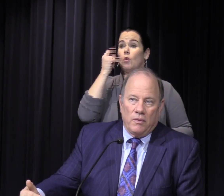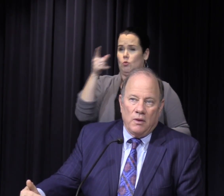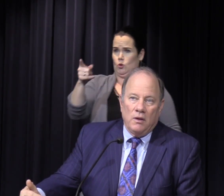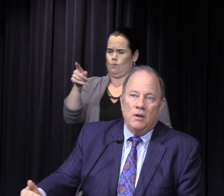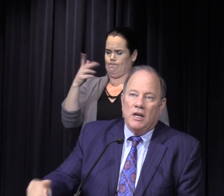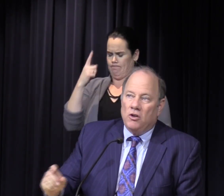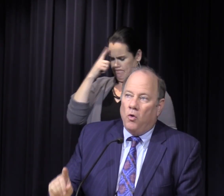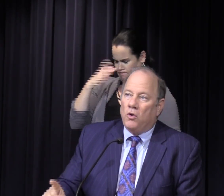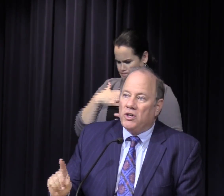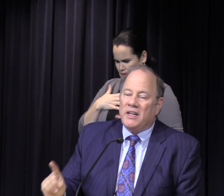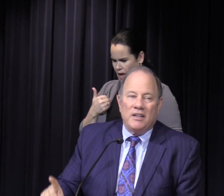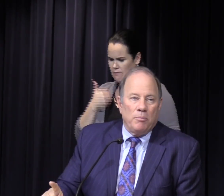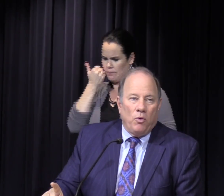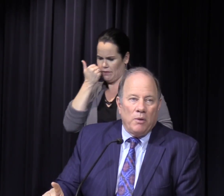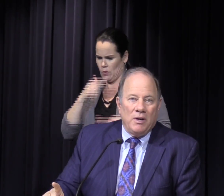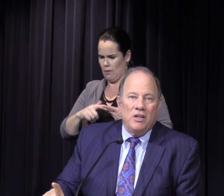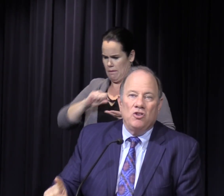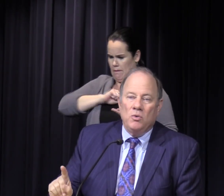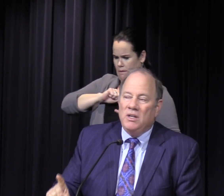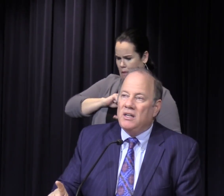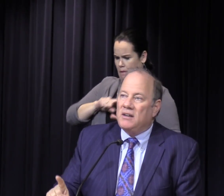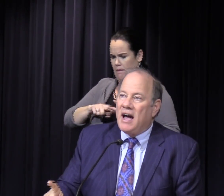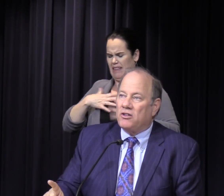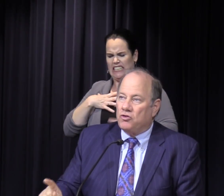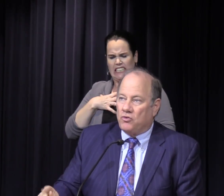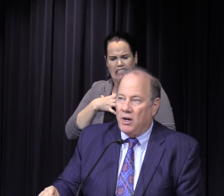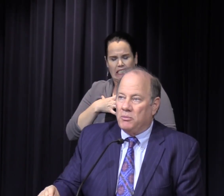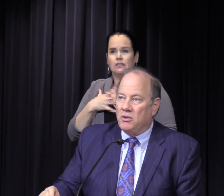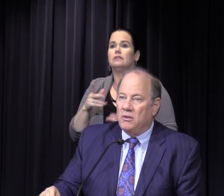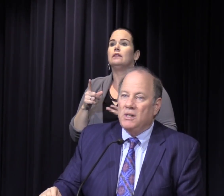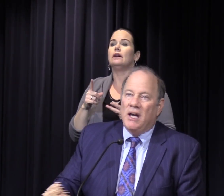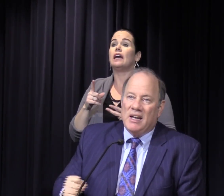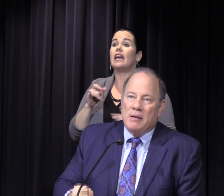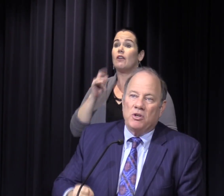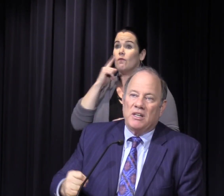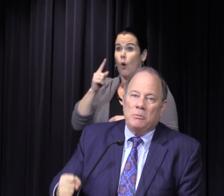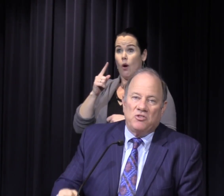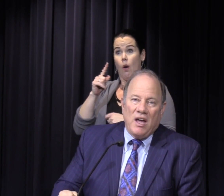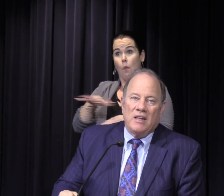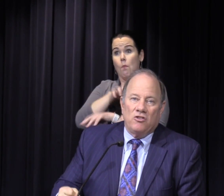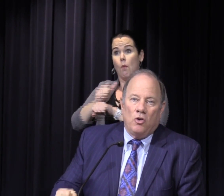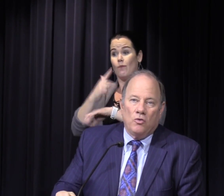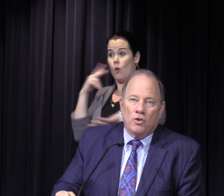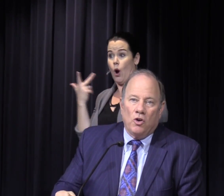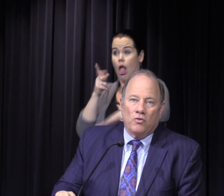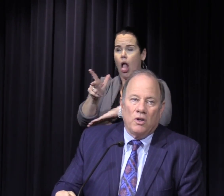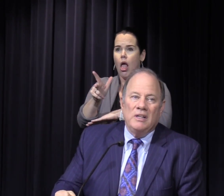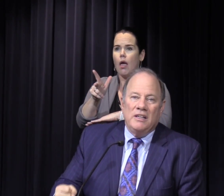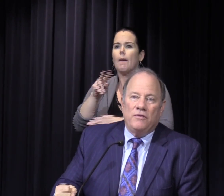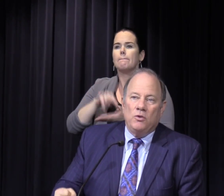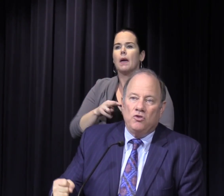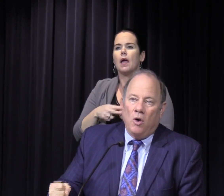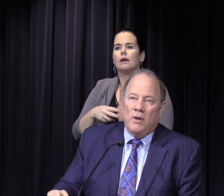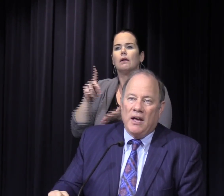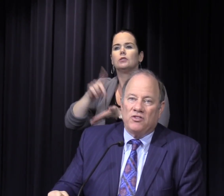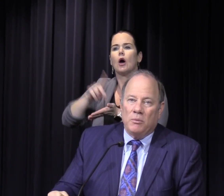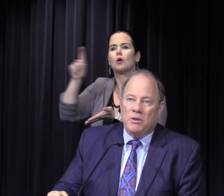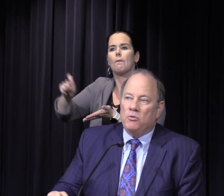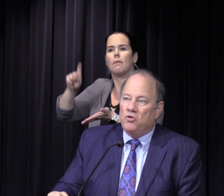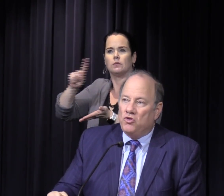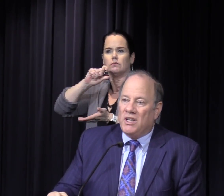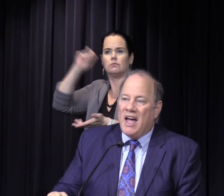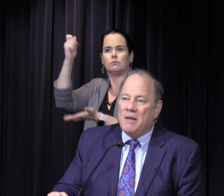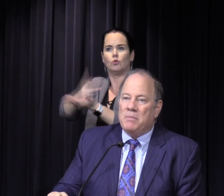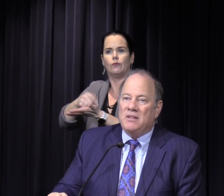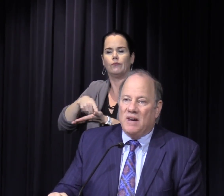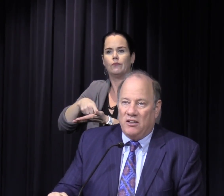symptoms, in order to get an appointment, you need a doctor's script. And I'm going to keep saying this over and over. If you don't have